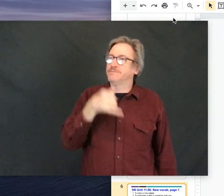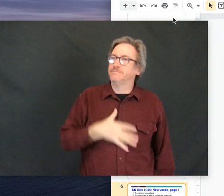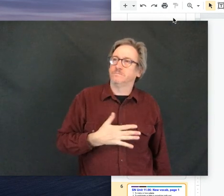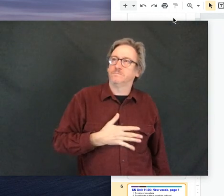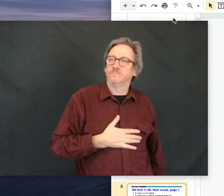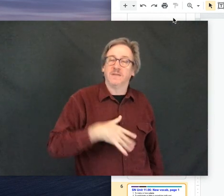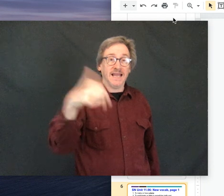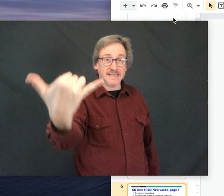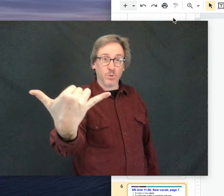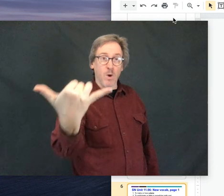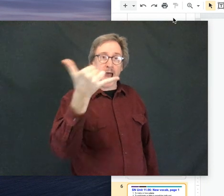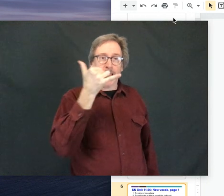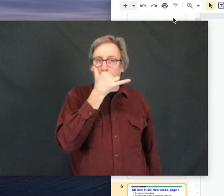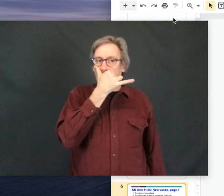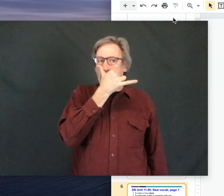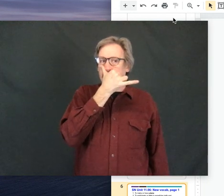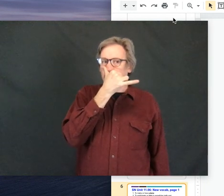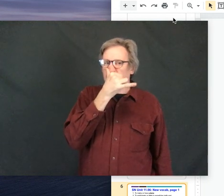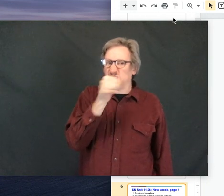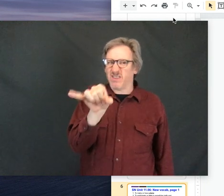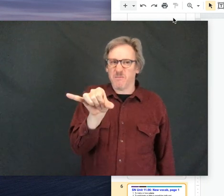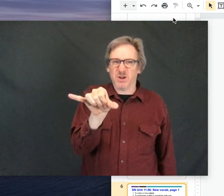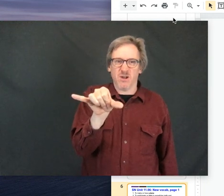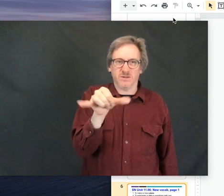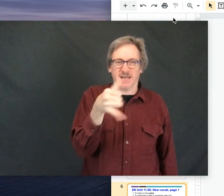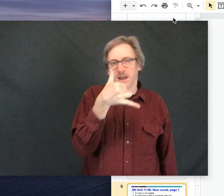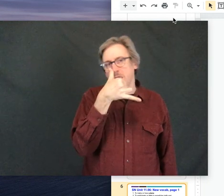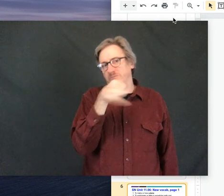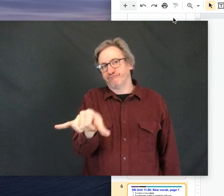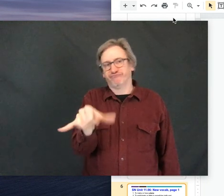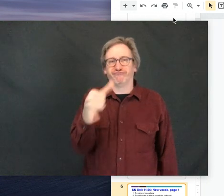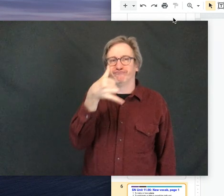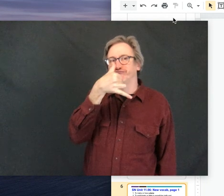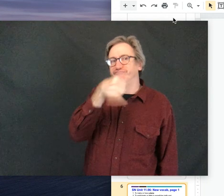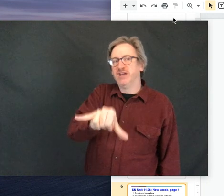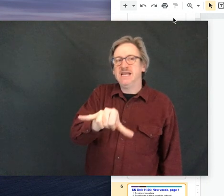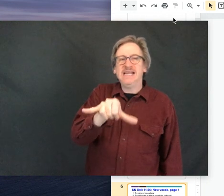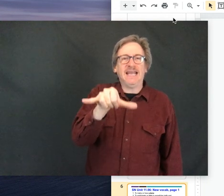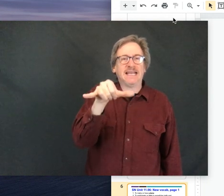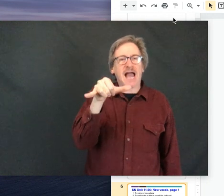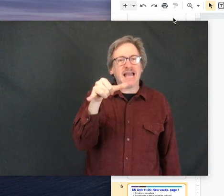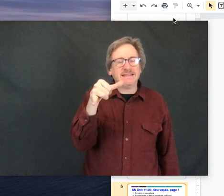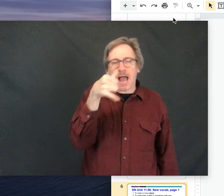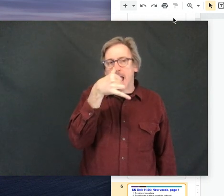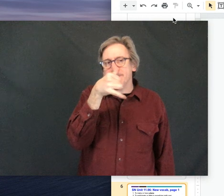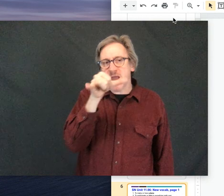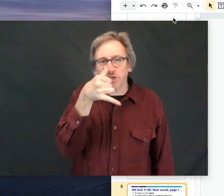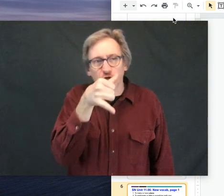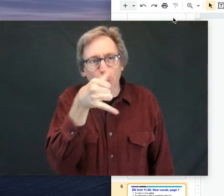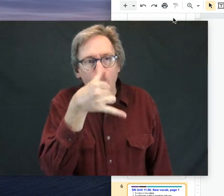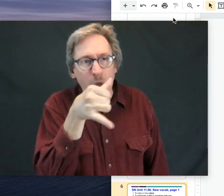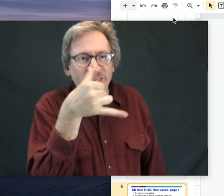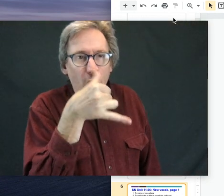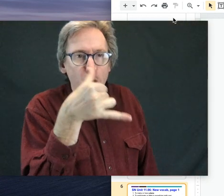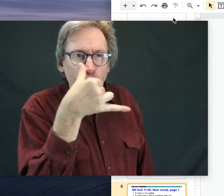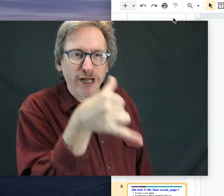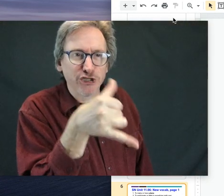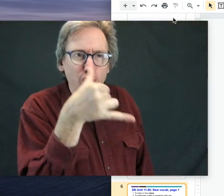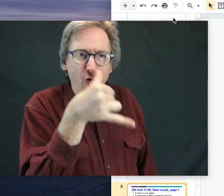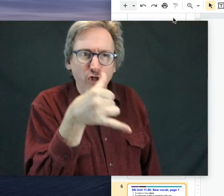It's a Y, and you kind of thumb your nose at it. I'm not sure what